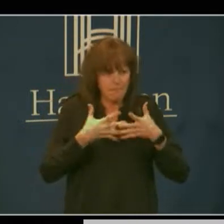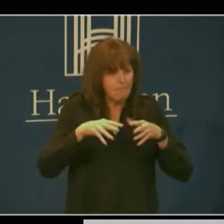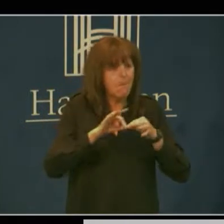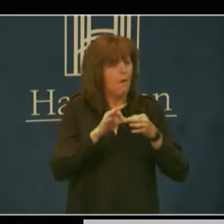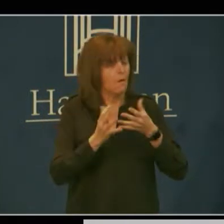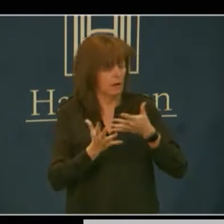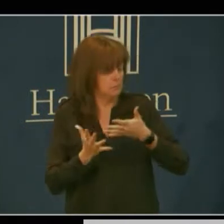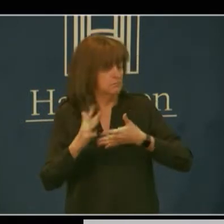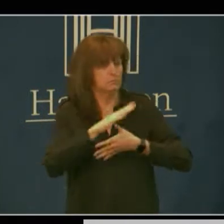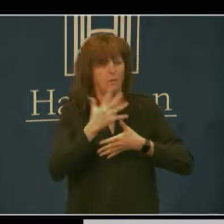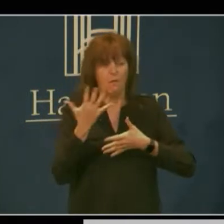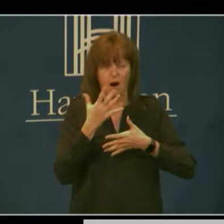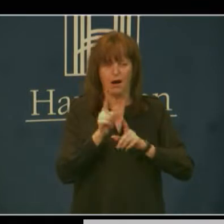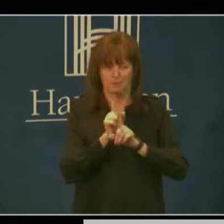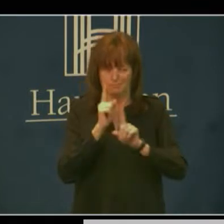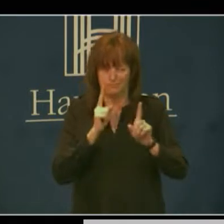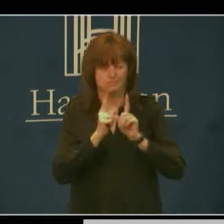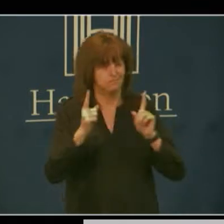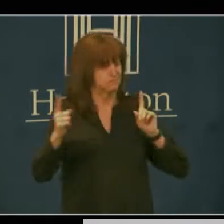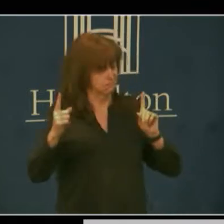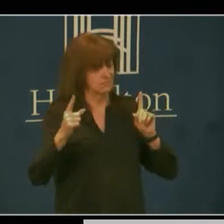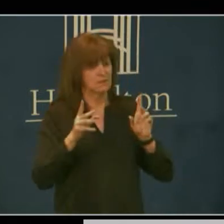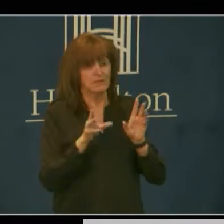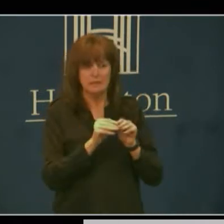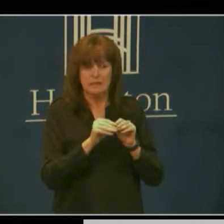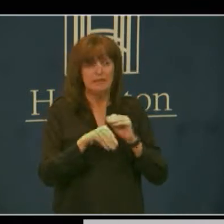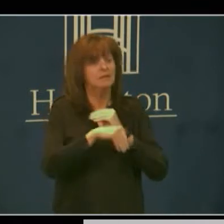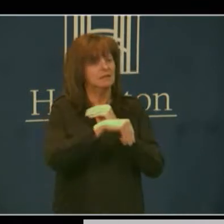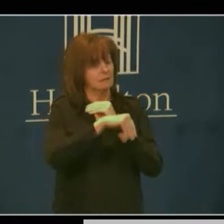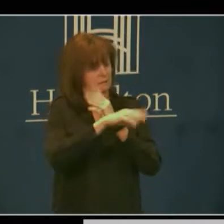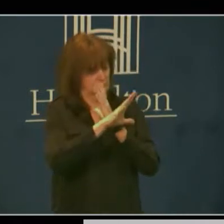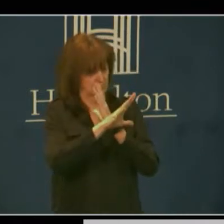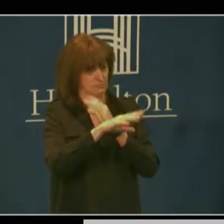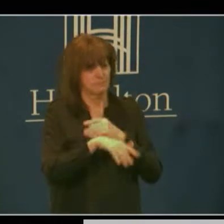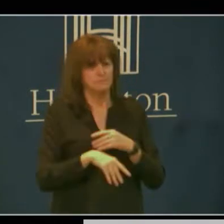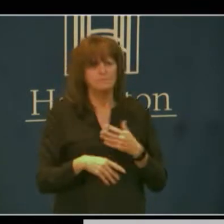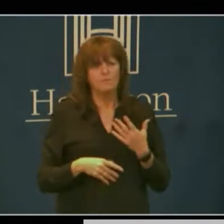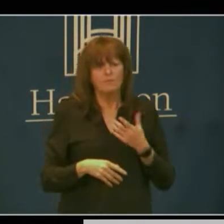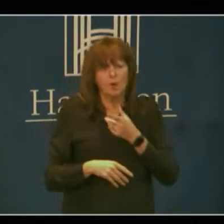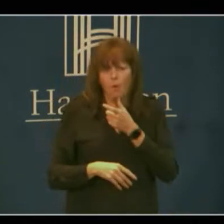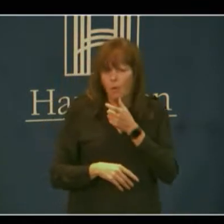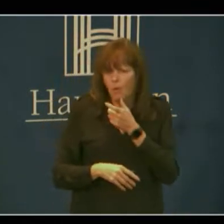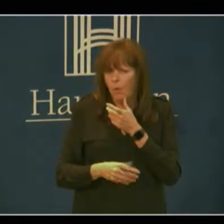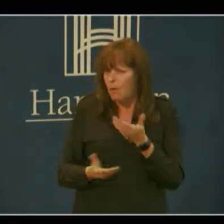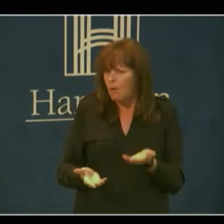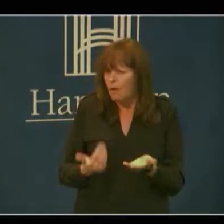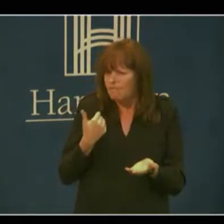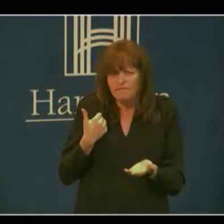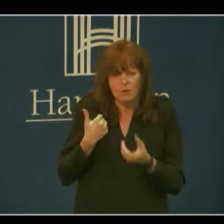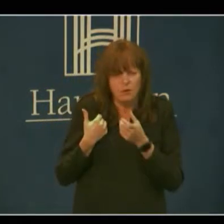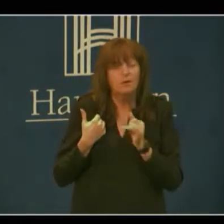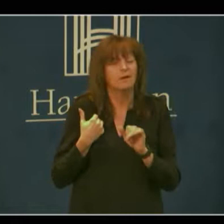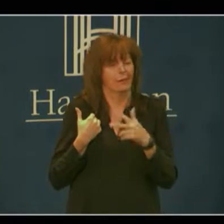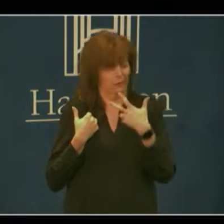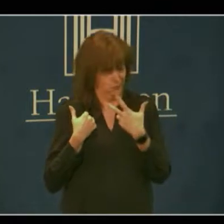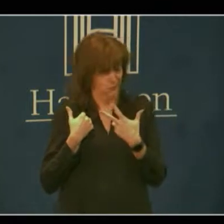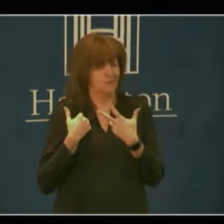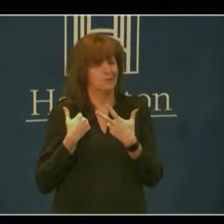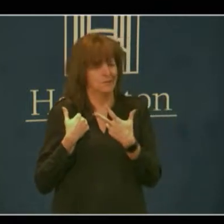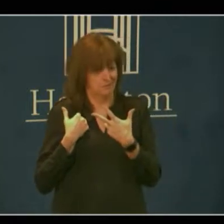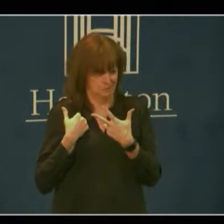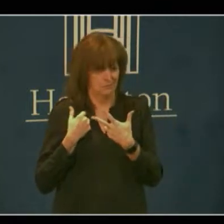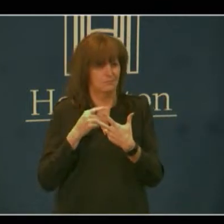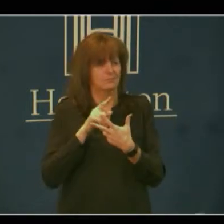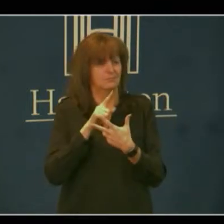virtual. Only essential personnel are here in council chambers. In-person attendance is not available for